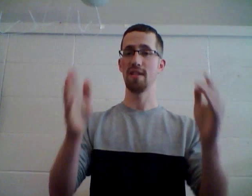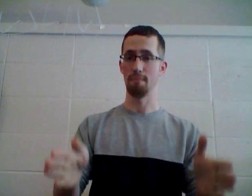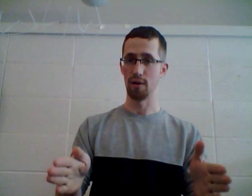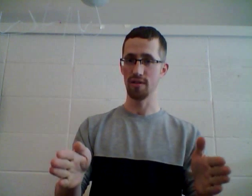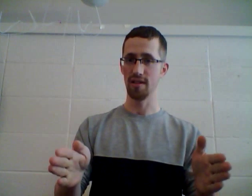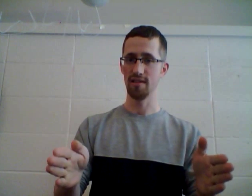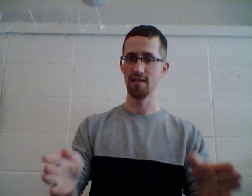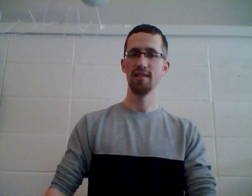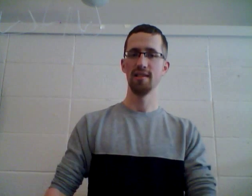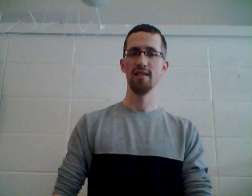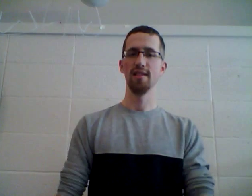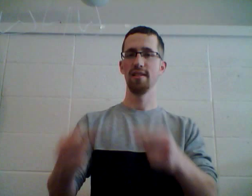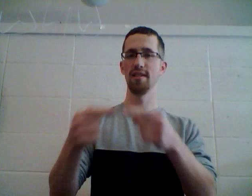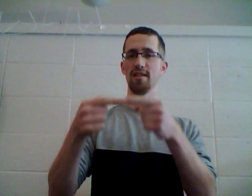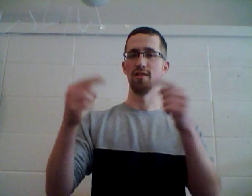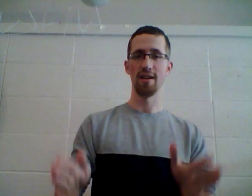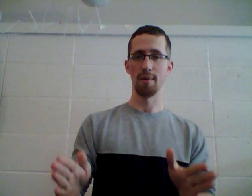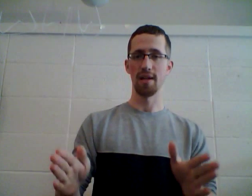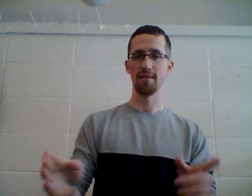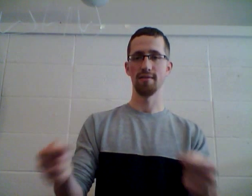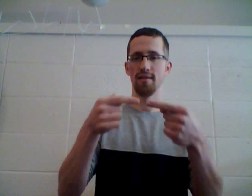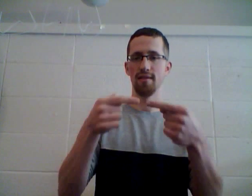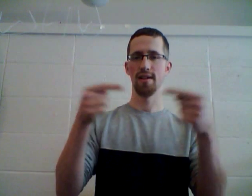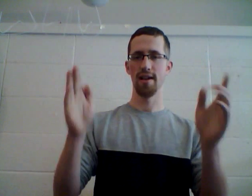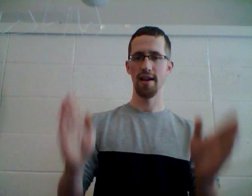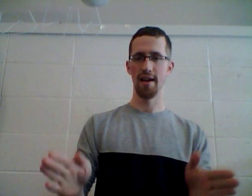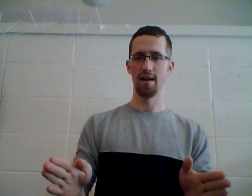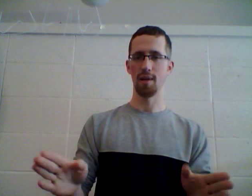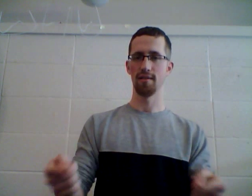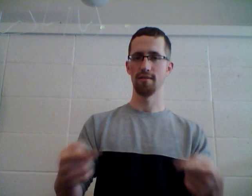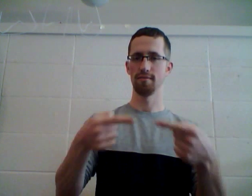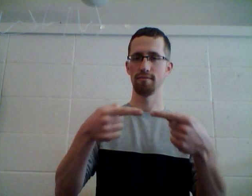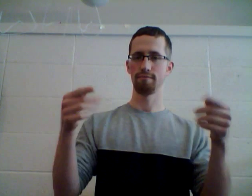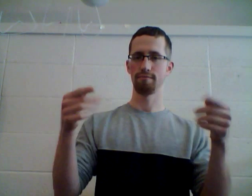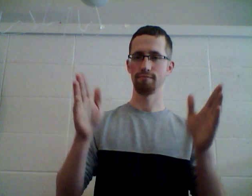opposite person is your enemy. Enemy.